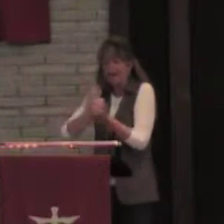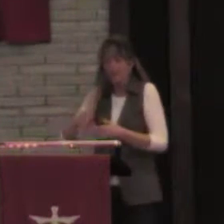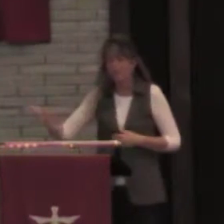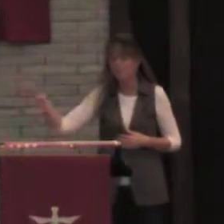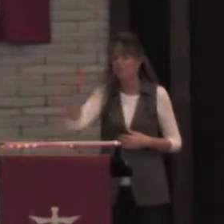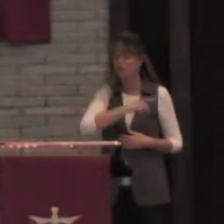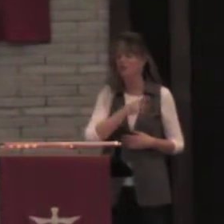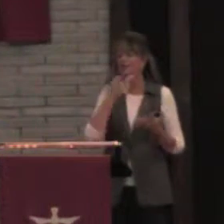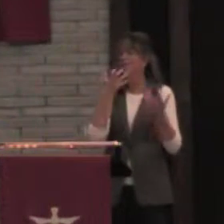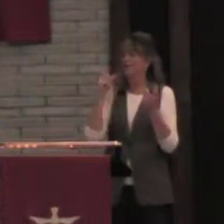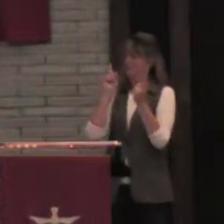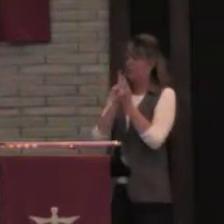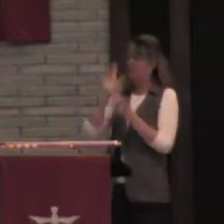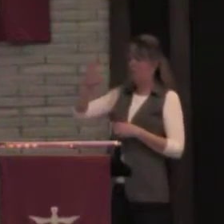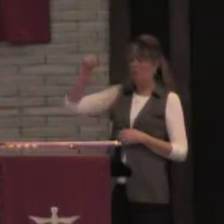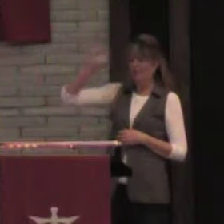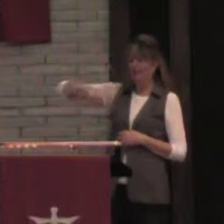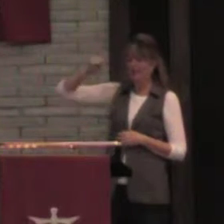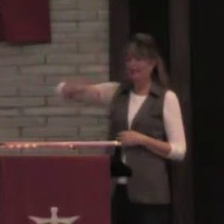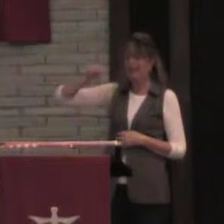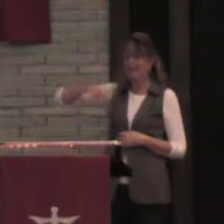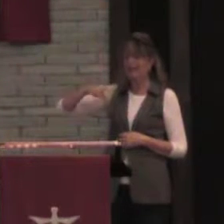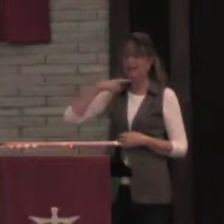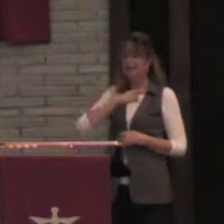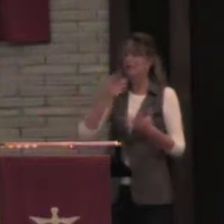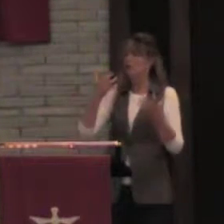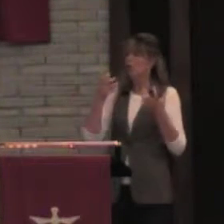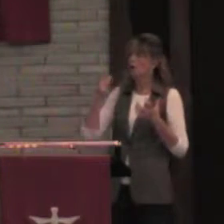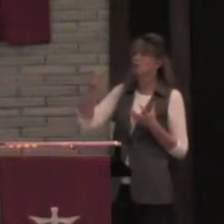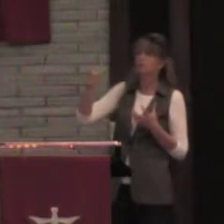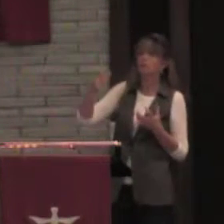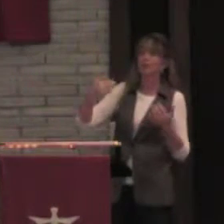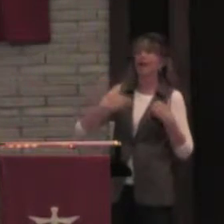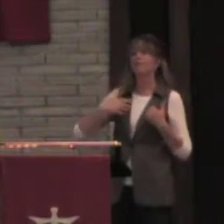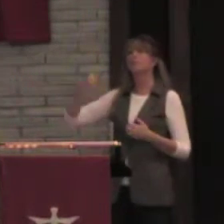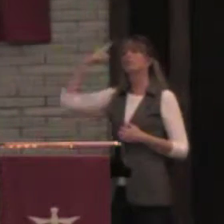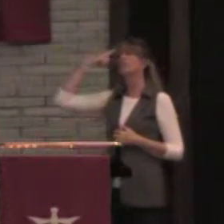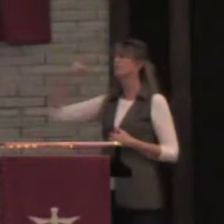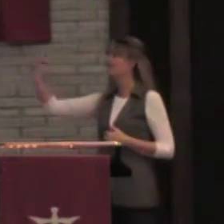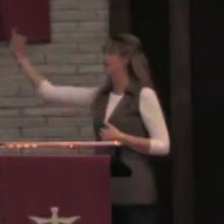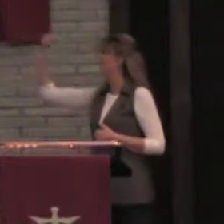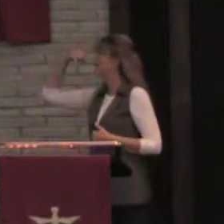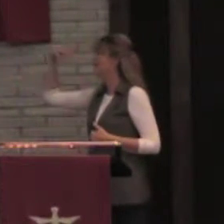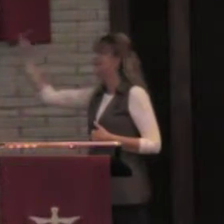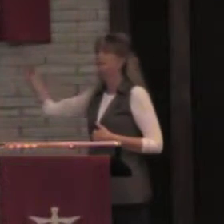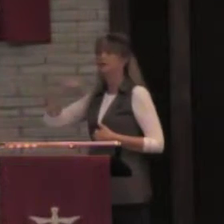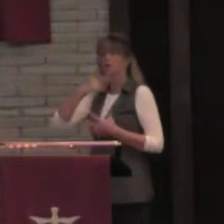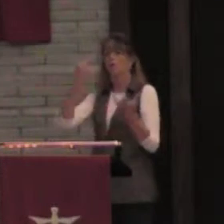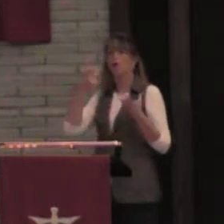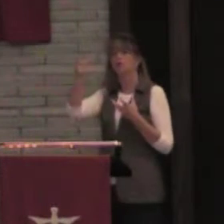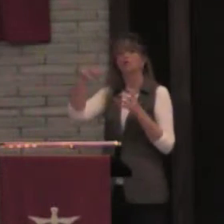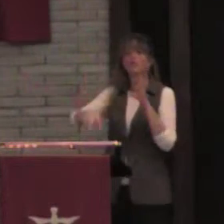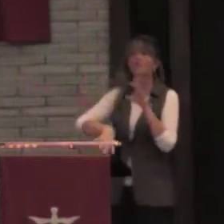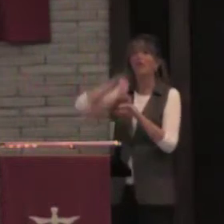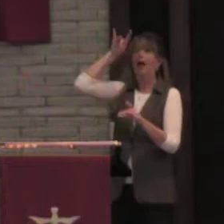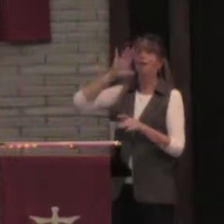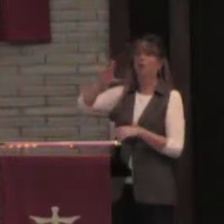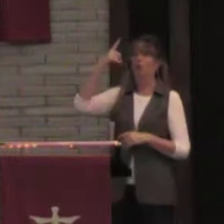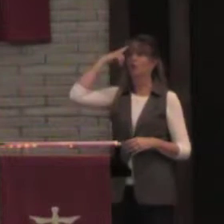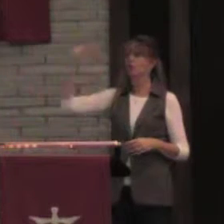And he wants to help you. He wants to meet your needs. He wants you to have dreams